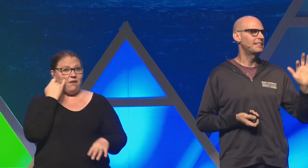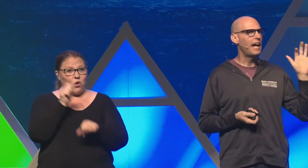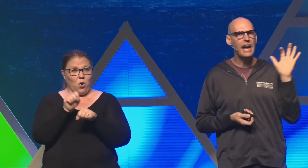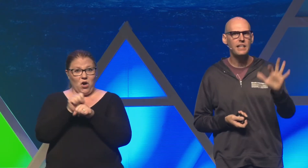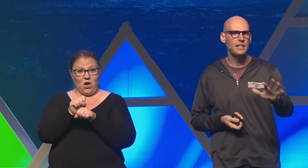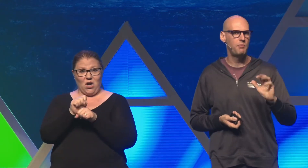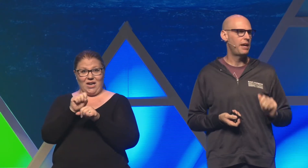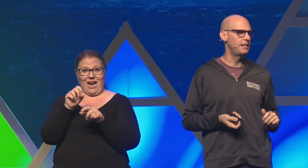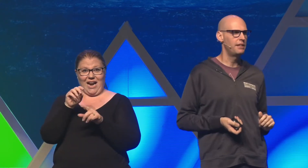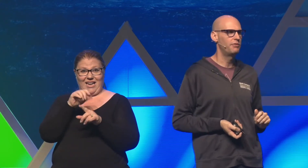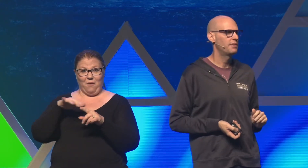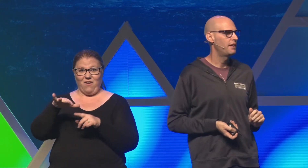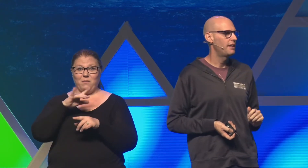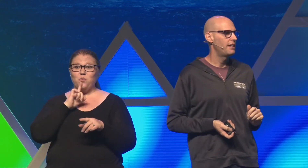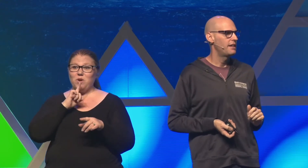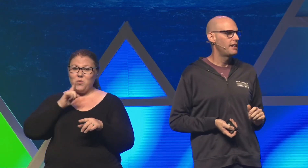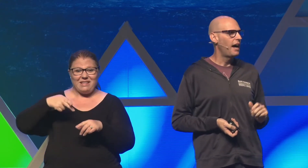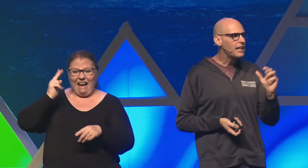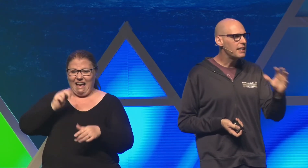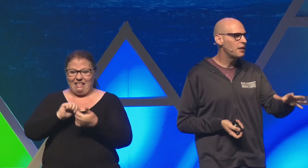environment that's highly competitive,